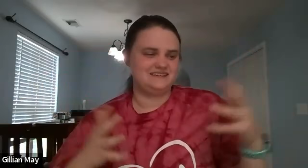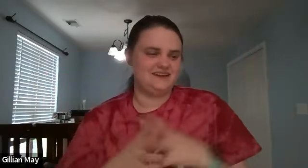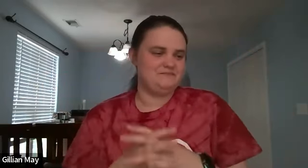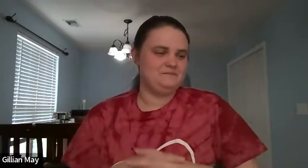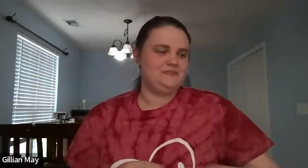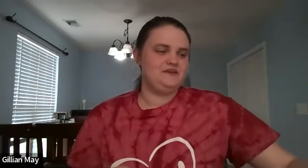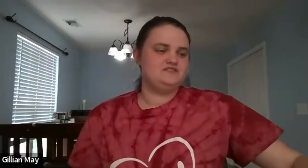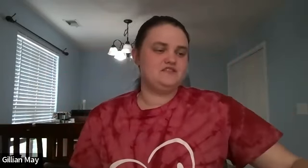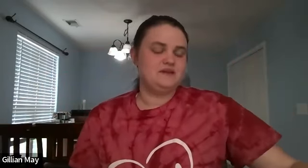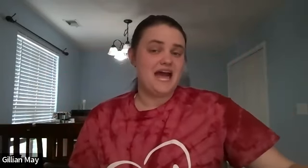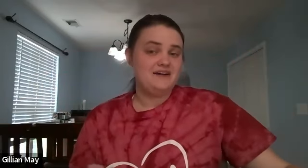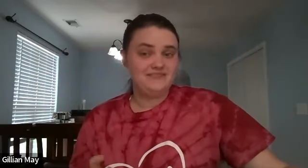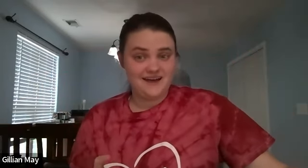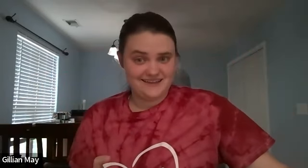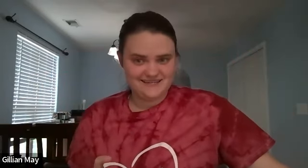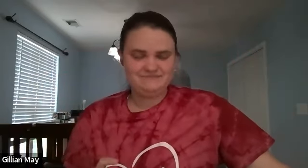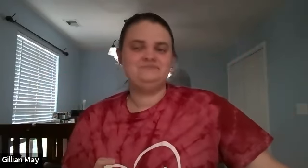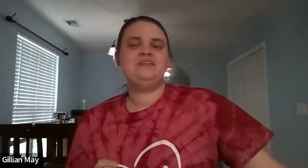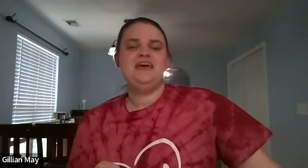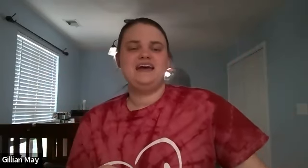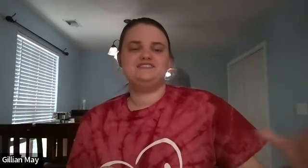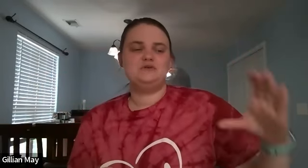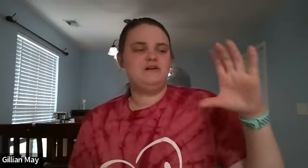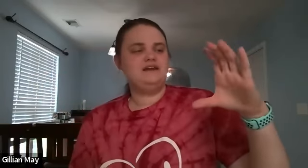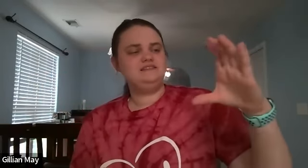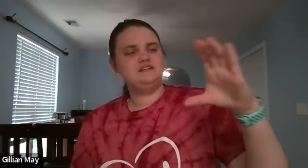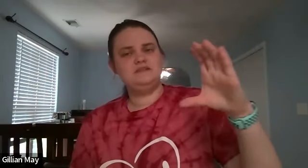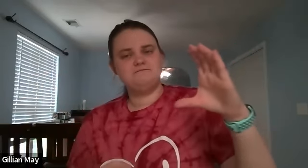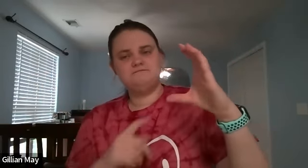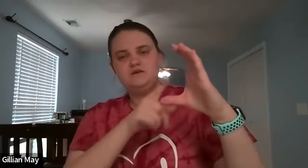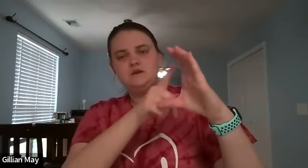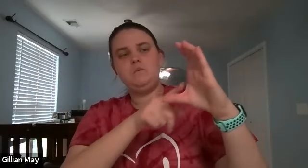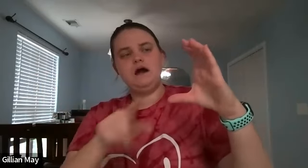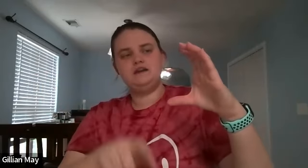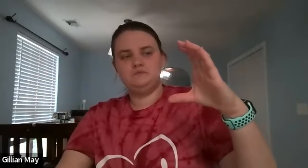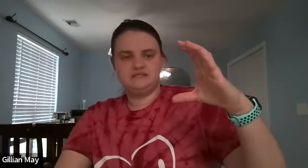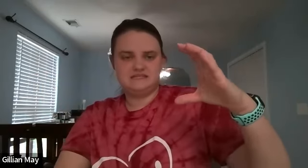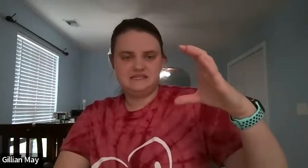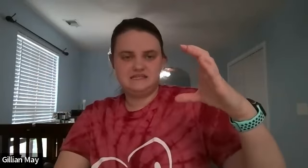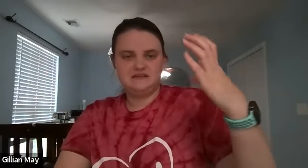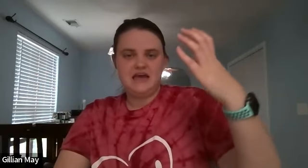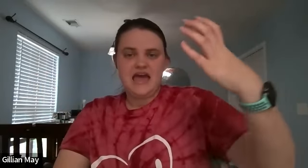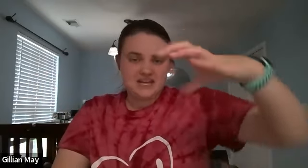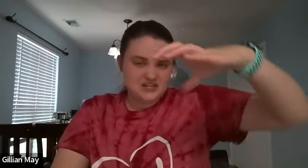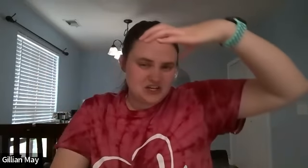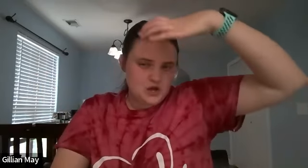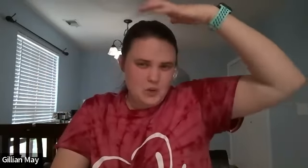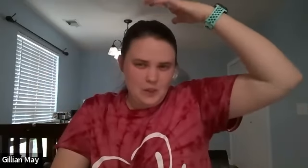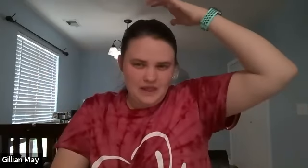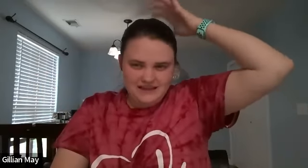that. So then we have lion. And so lion's going to be that very wide open C, and you're going to go